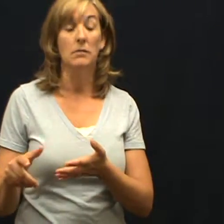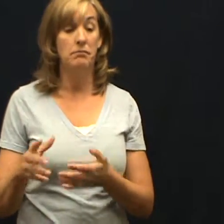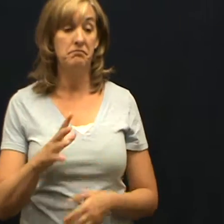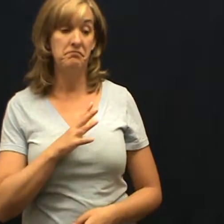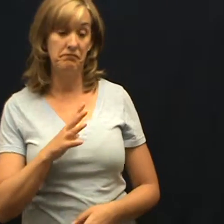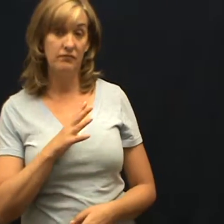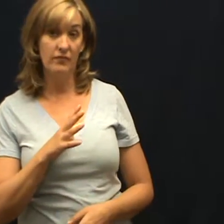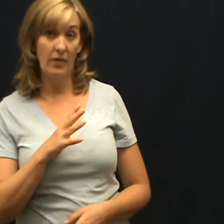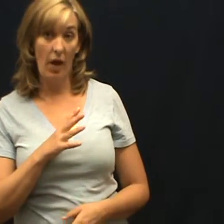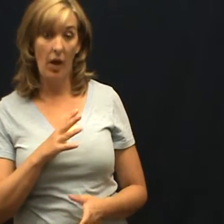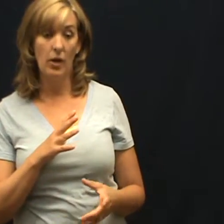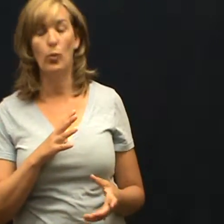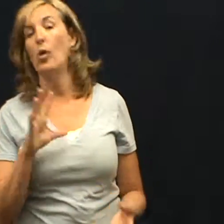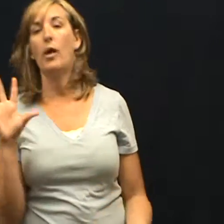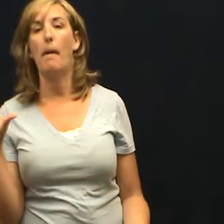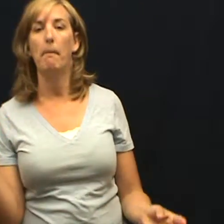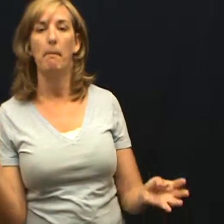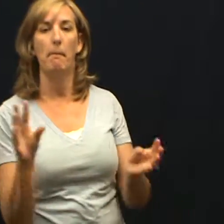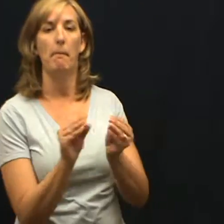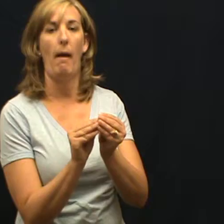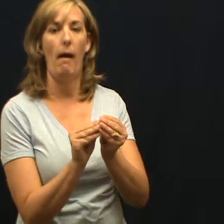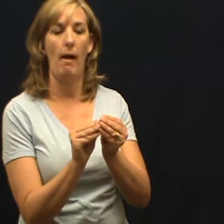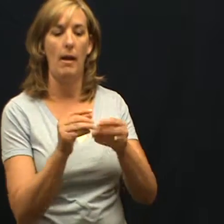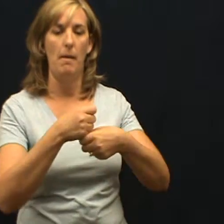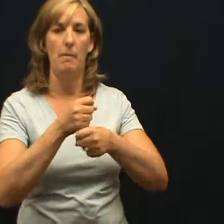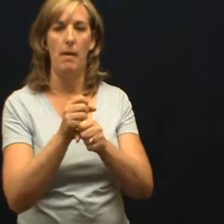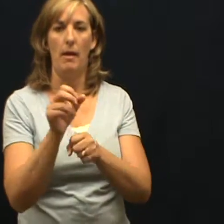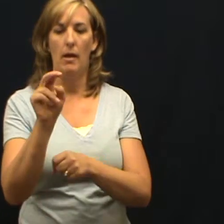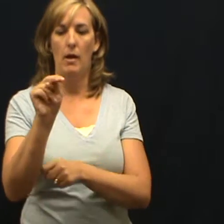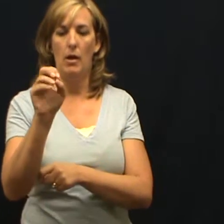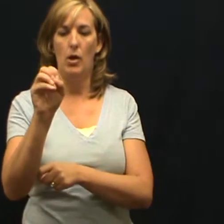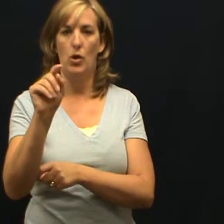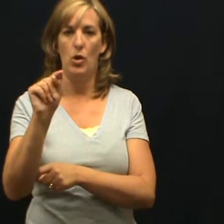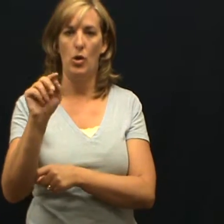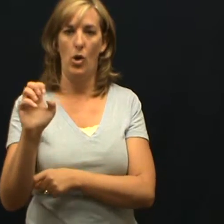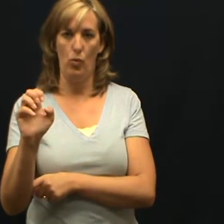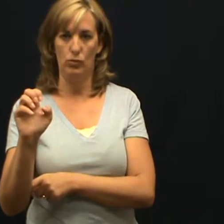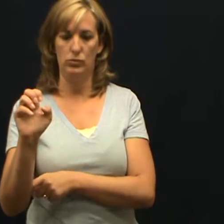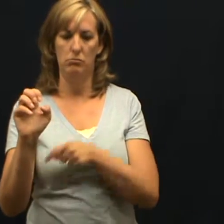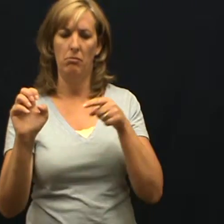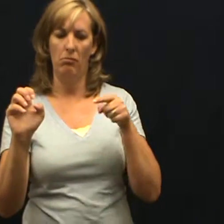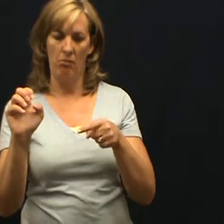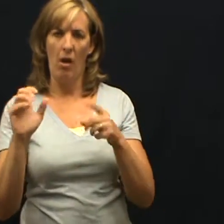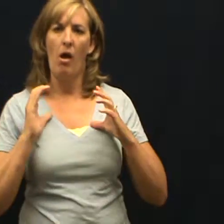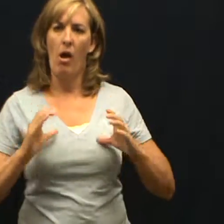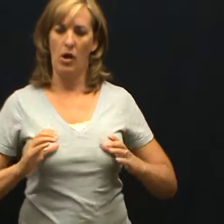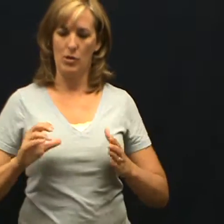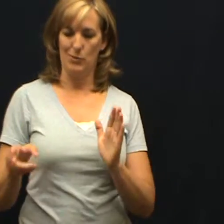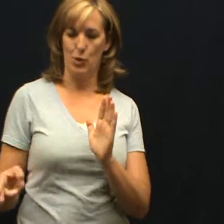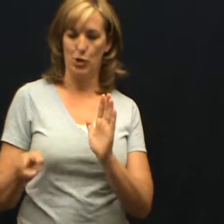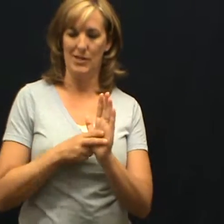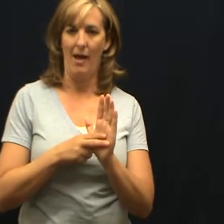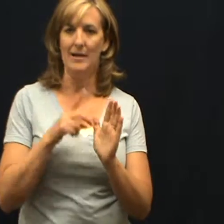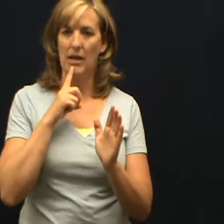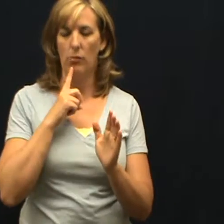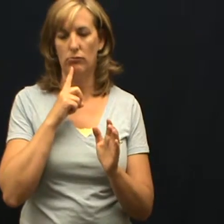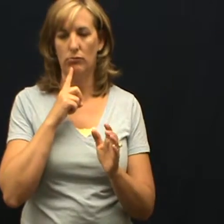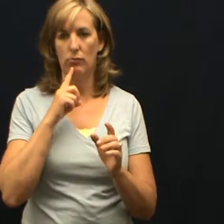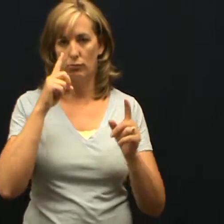and create a note, which is a debt instrument that they sign that say, we owe you this amount and we promise to pay interest on that amount,